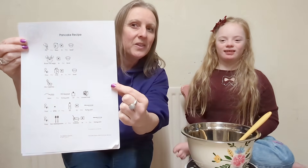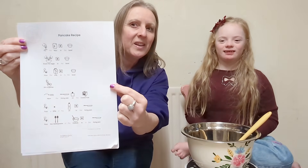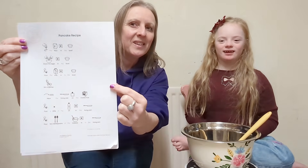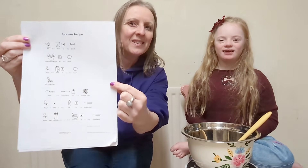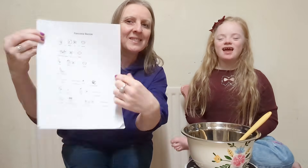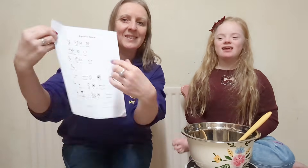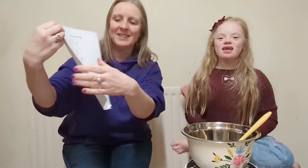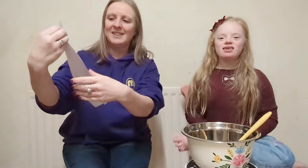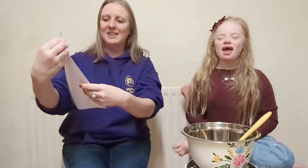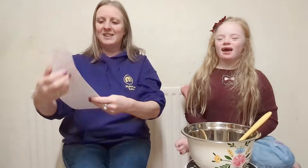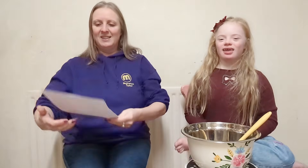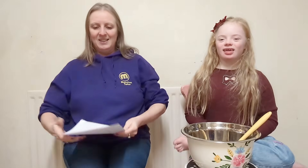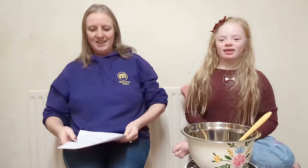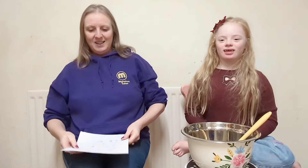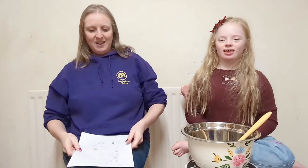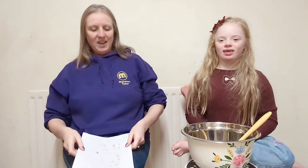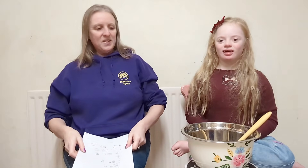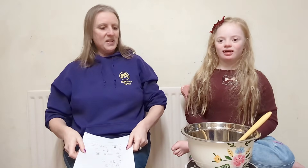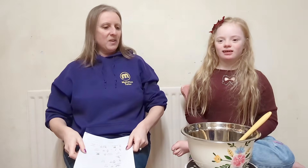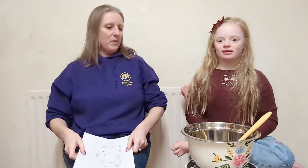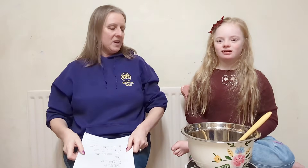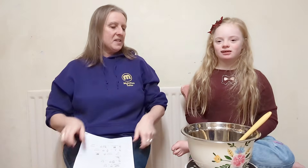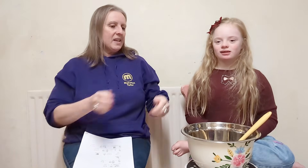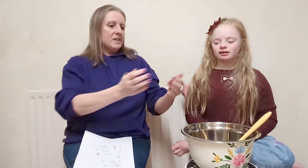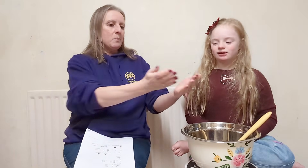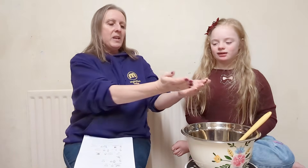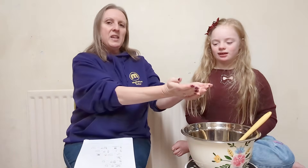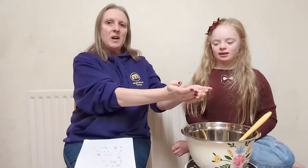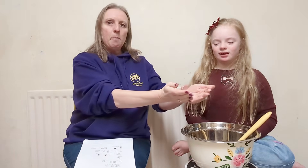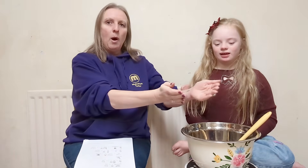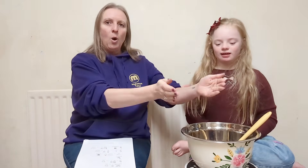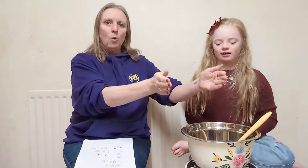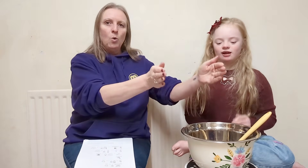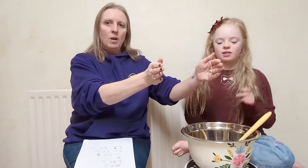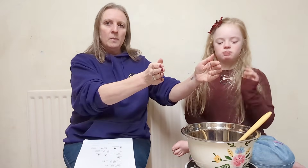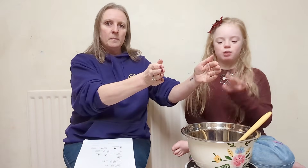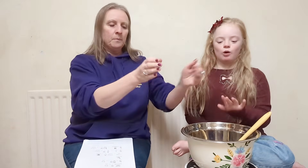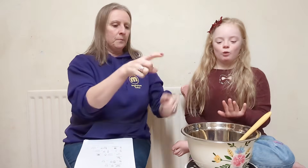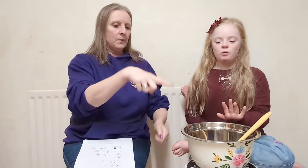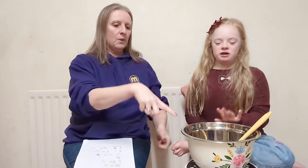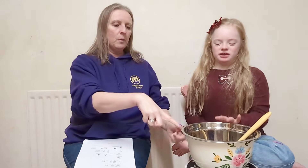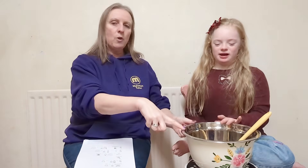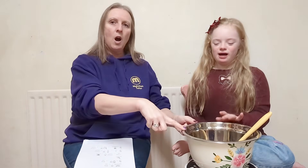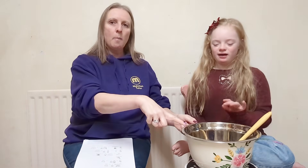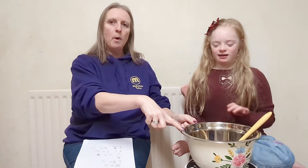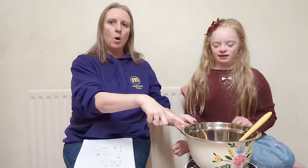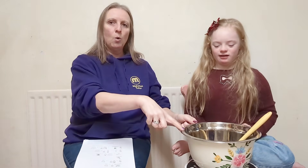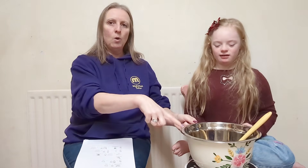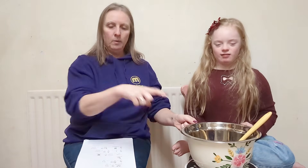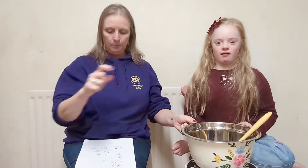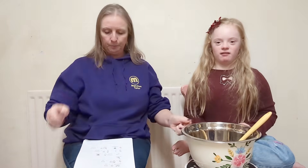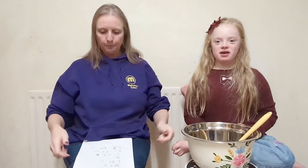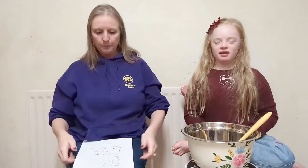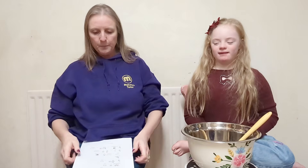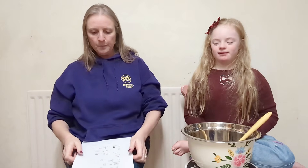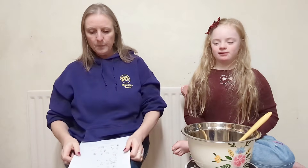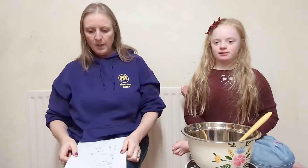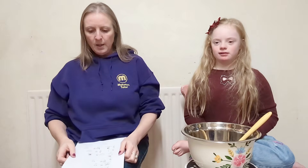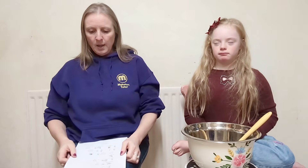do. Okay, so first thing is we need a bowl. We've got our bowl.